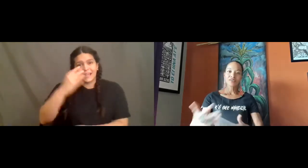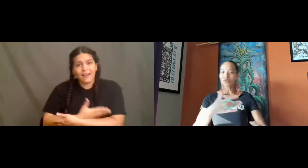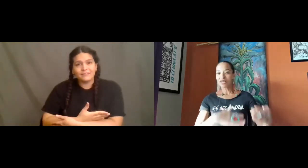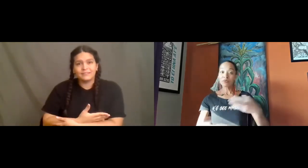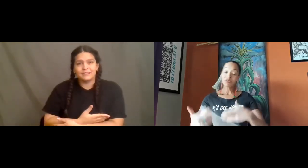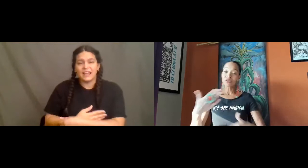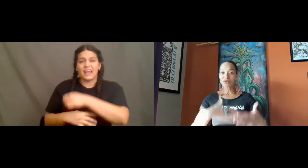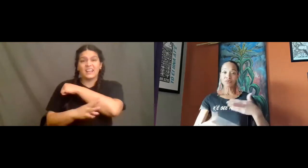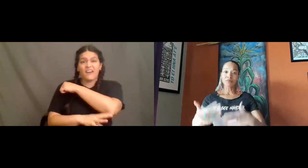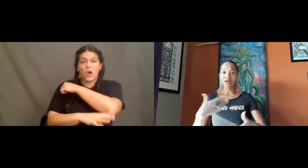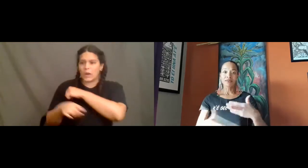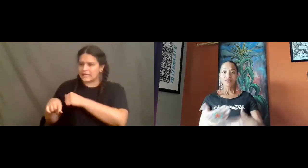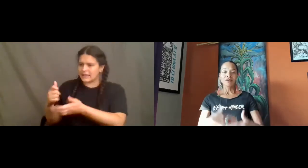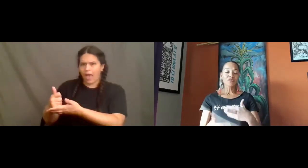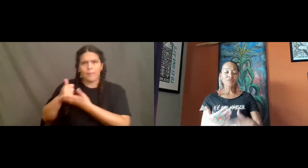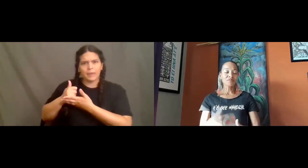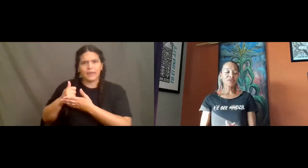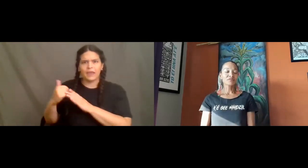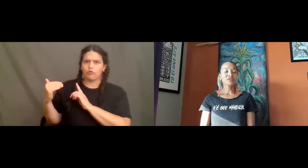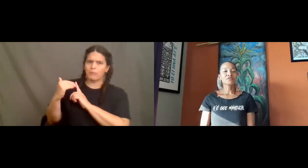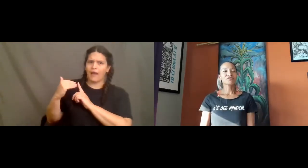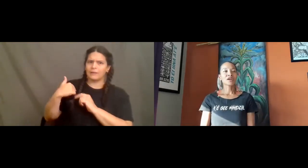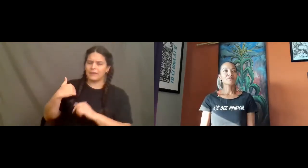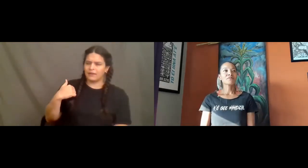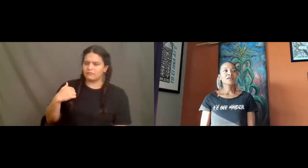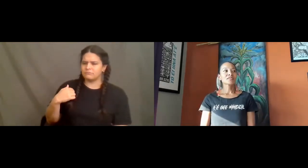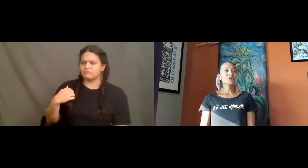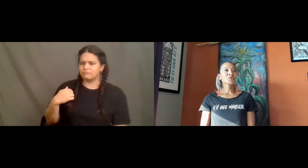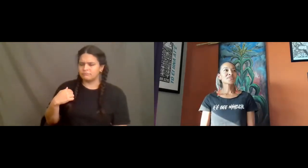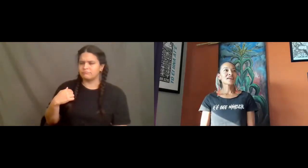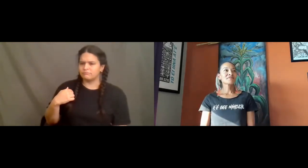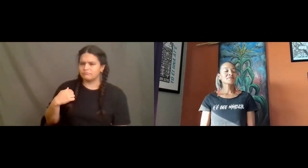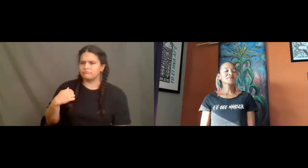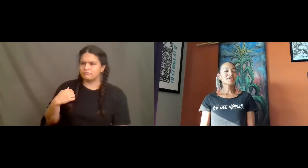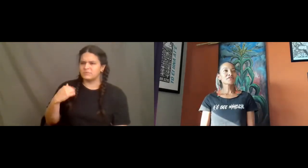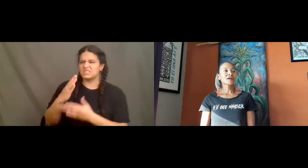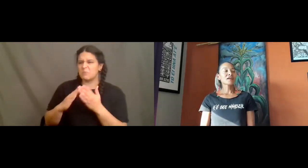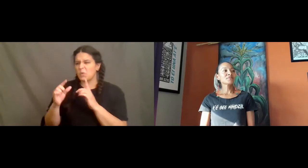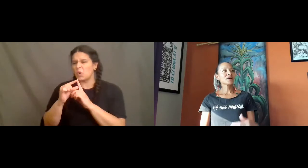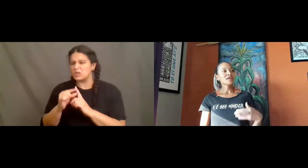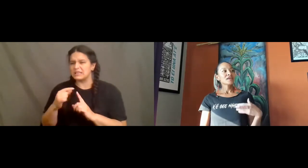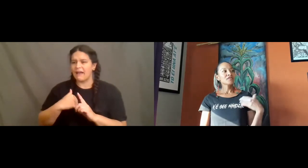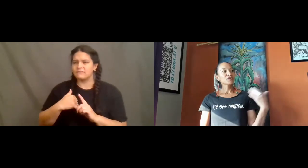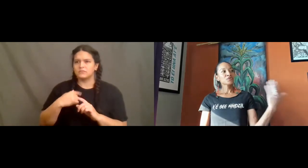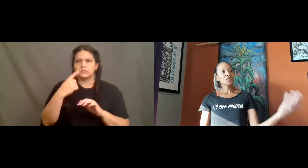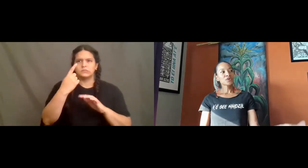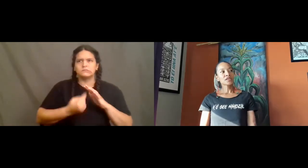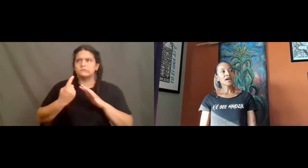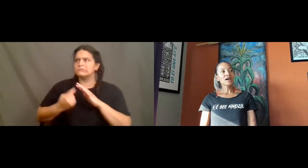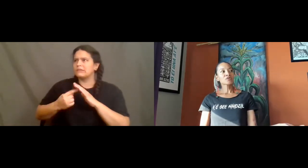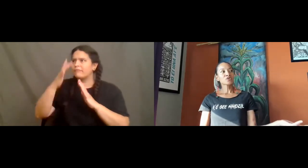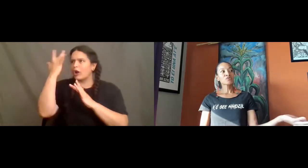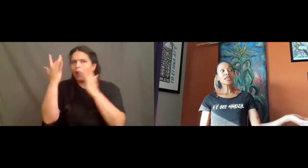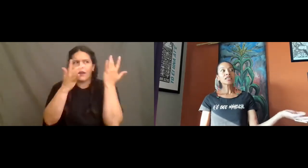you know, he's helping me to also remind me of some of the words that I've kind of forgotten, but even through learning